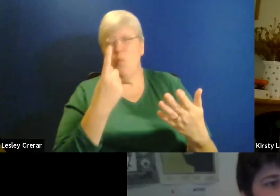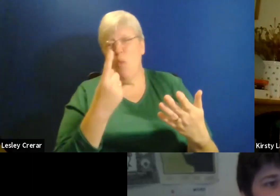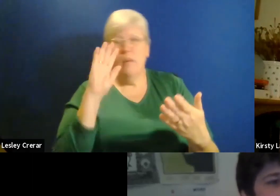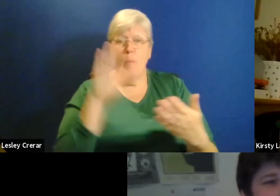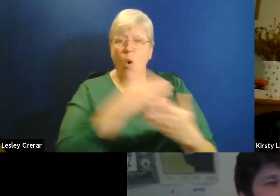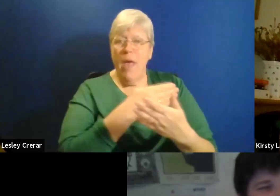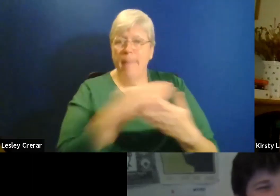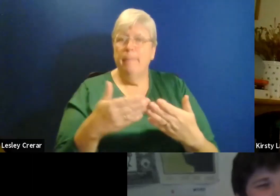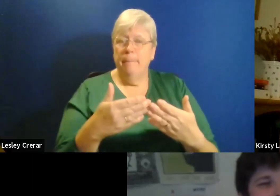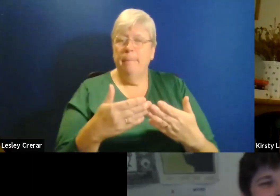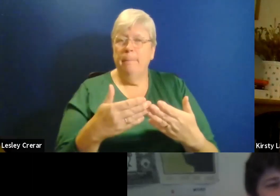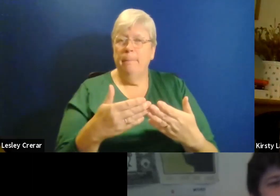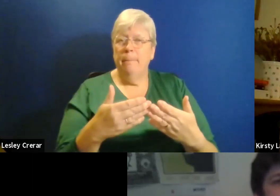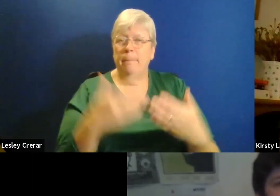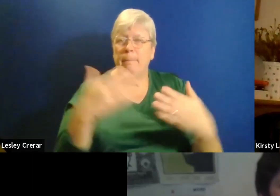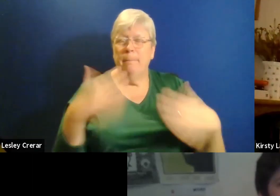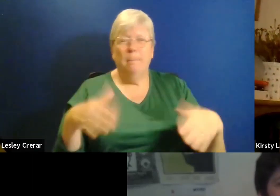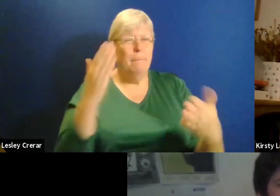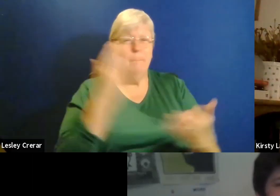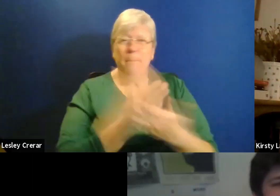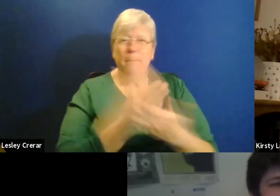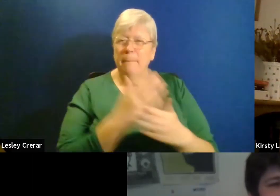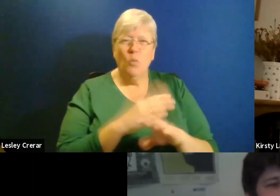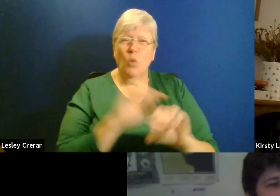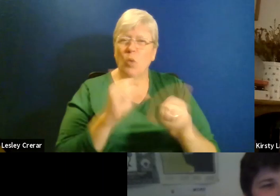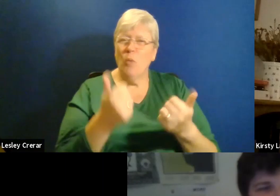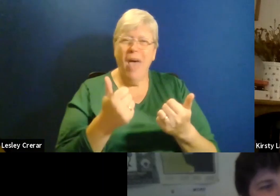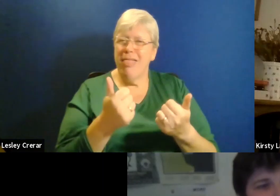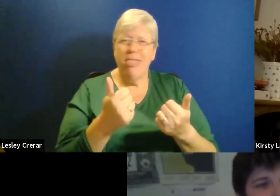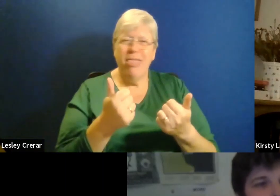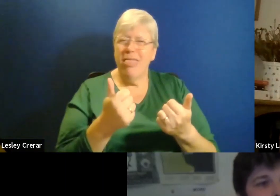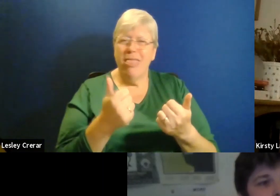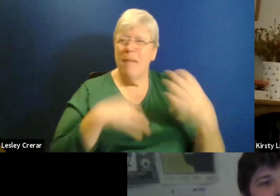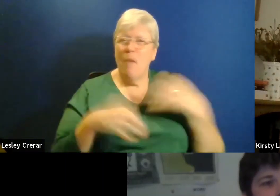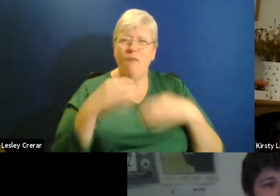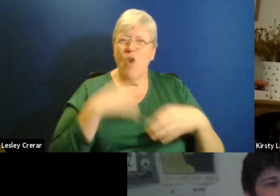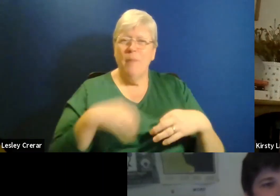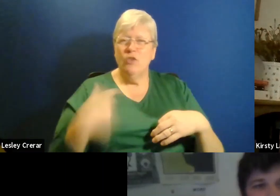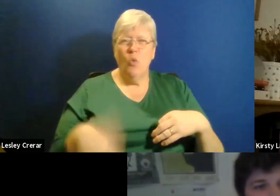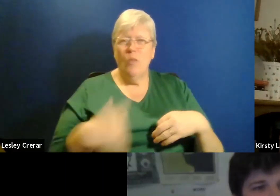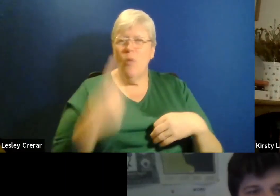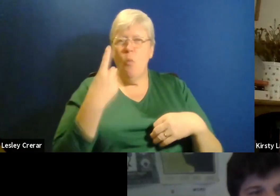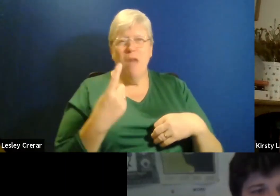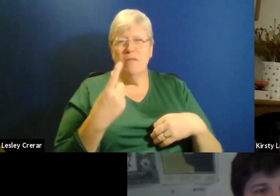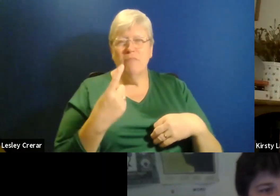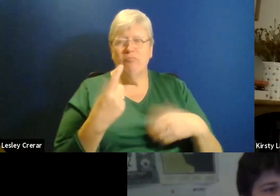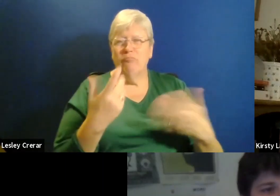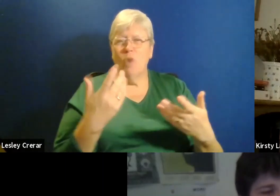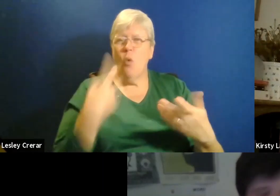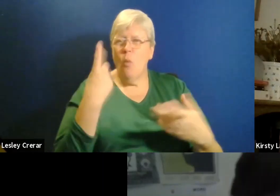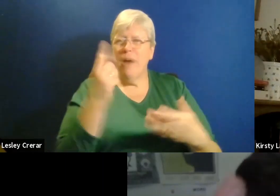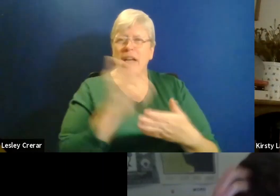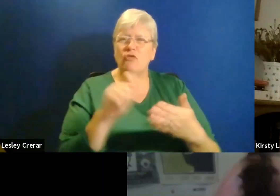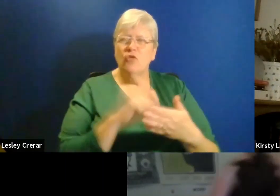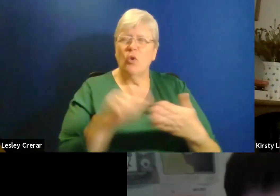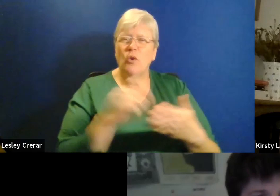instance, that only really could work well as a performance piece. There was one that I wrote which had a